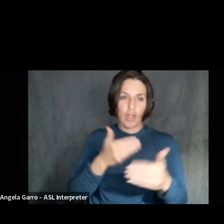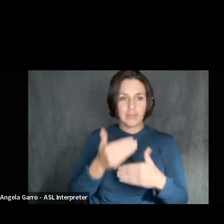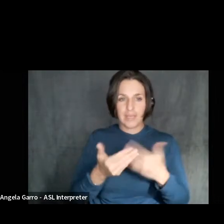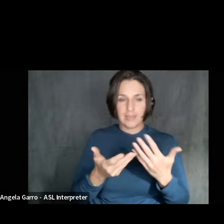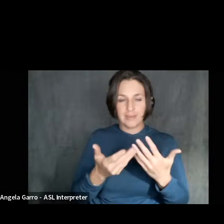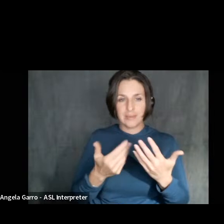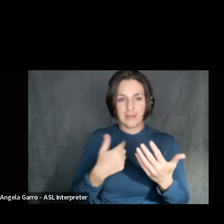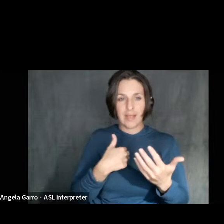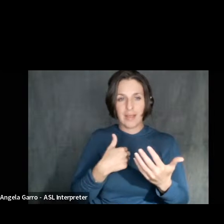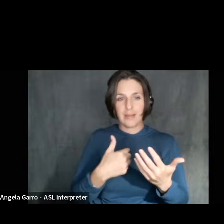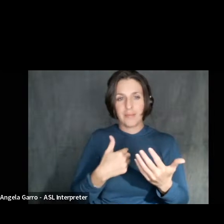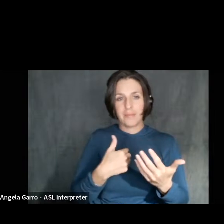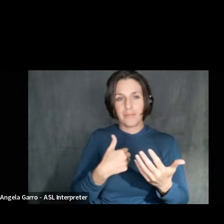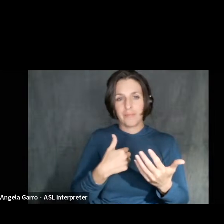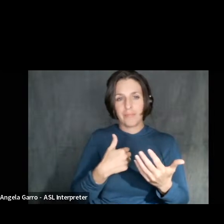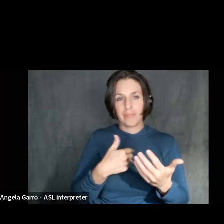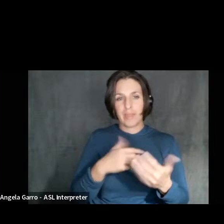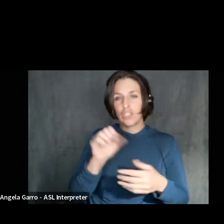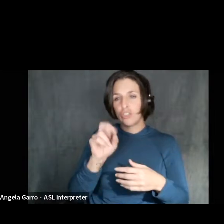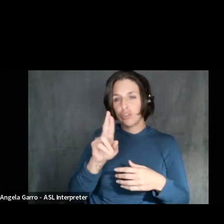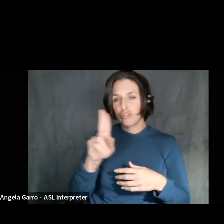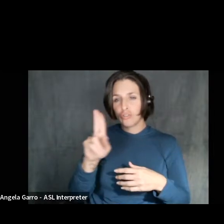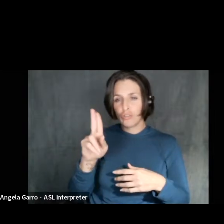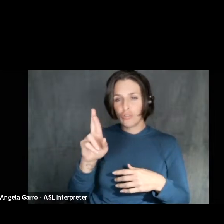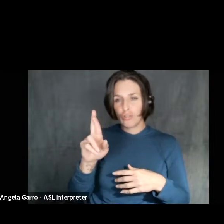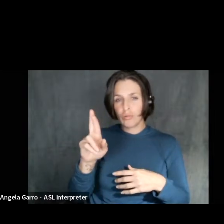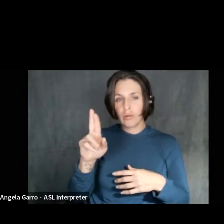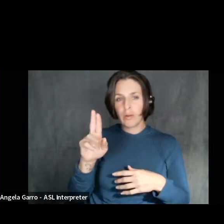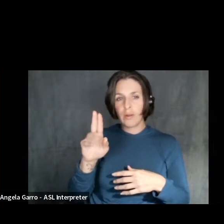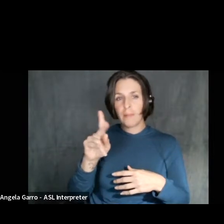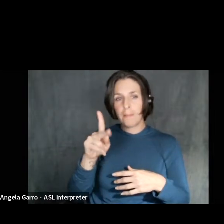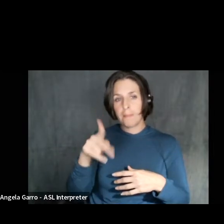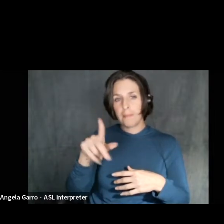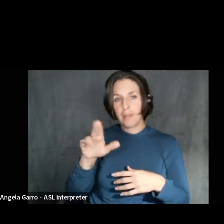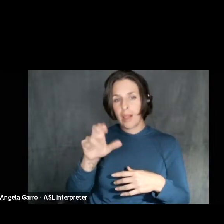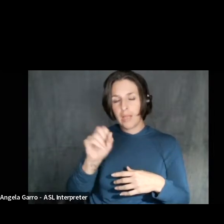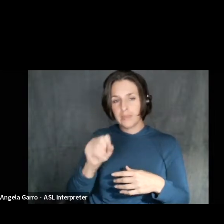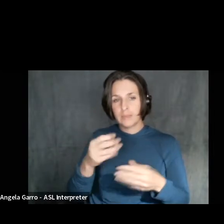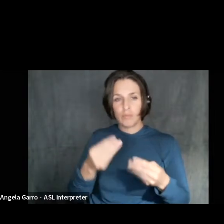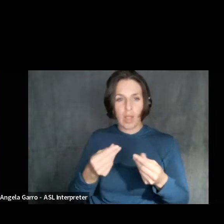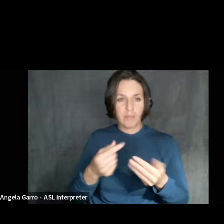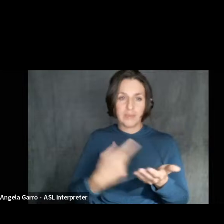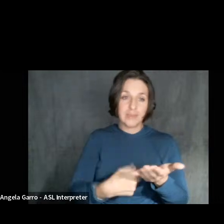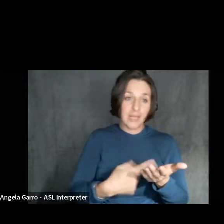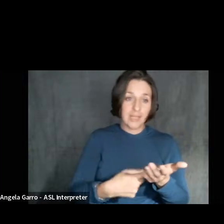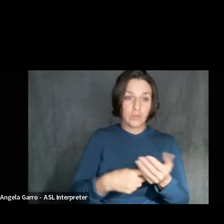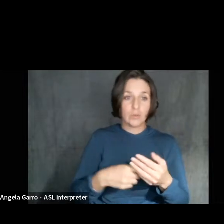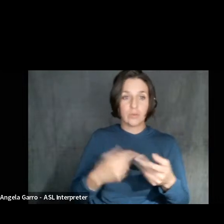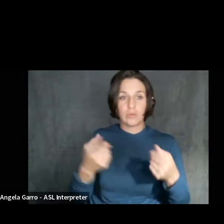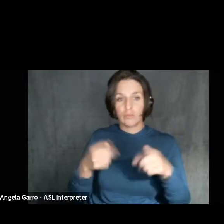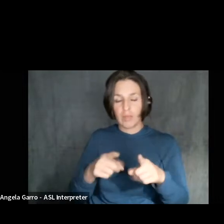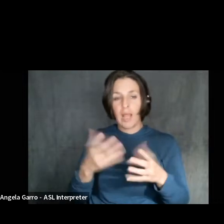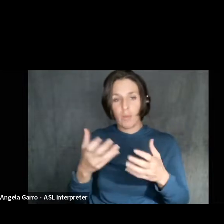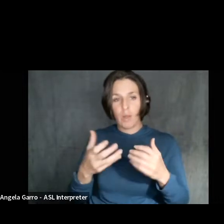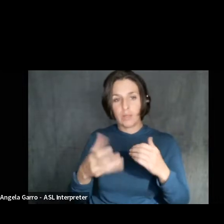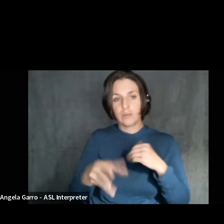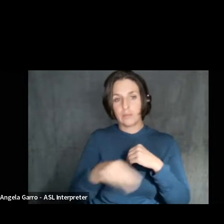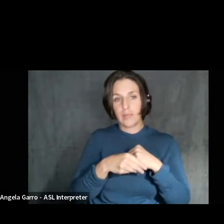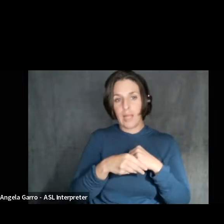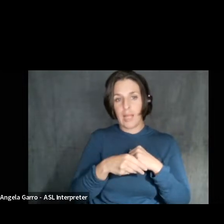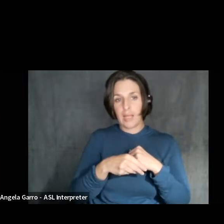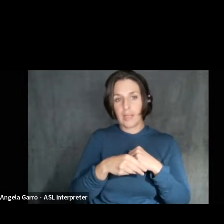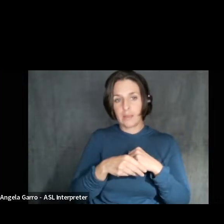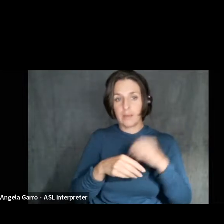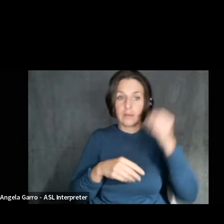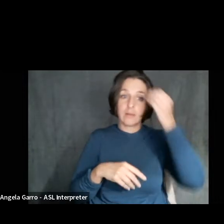I'm not articulating myself very well. Surplus property would need to come before the board, whether it's a discussion or it goes on consent. I would just like to have that on the, and now